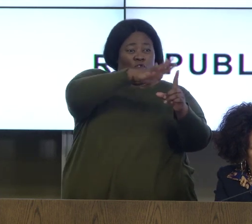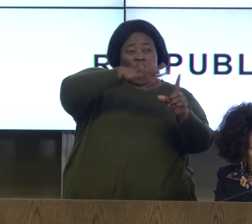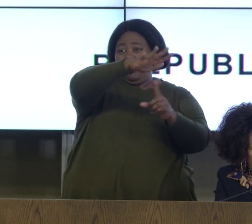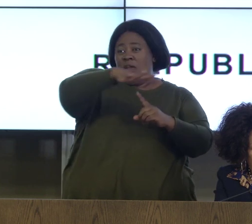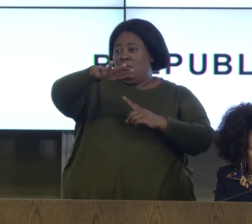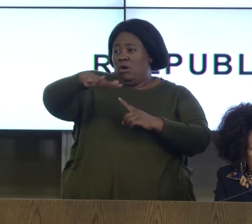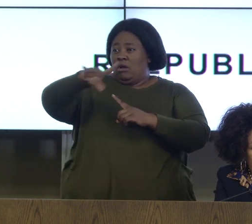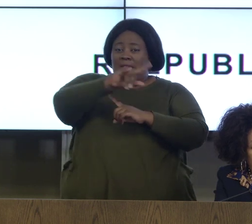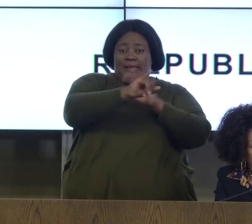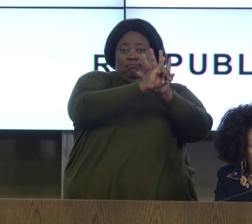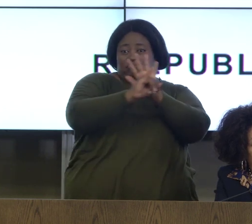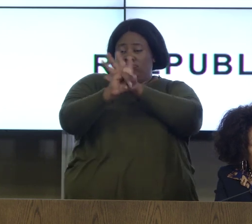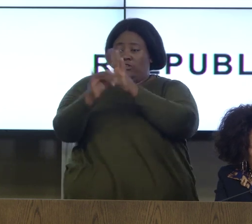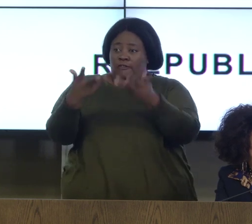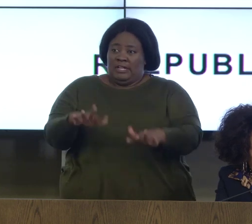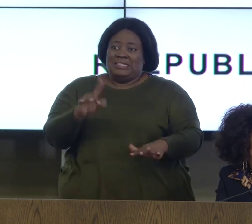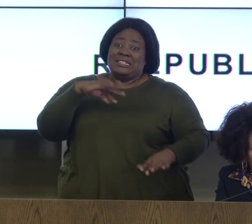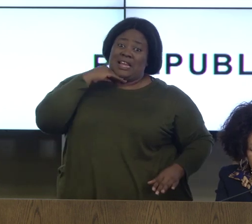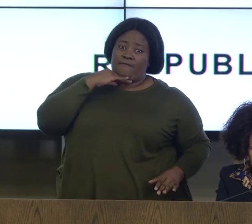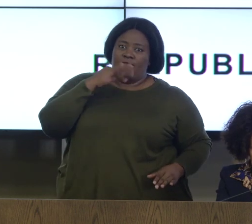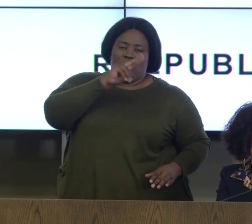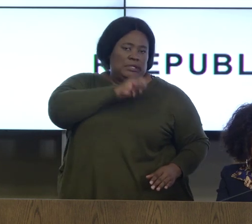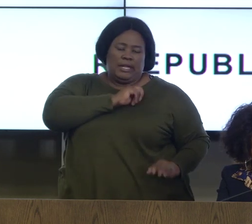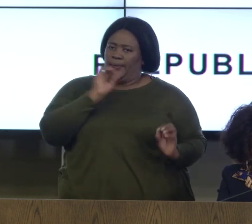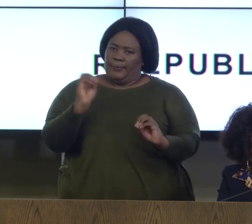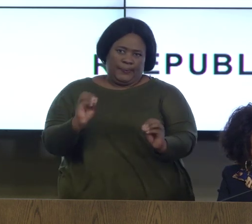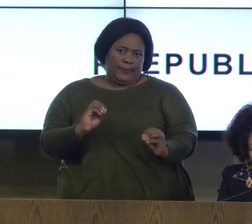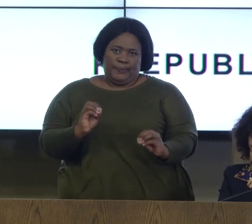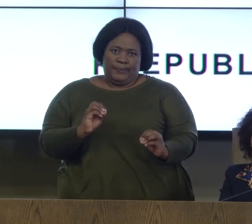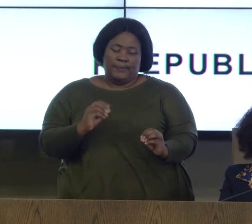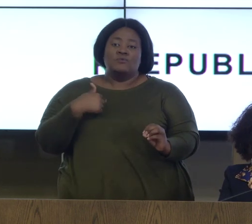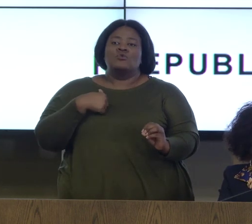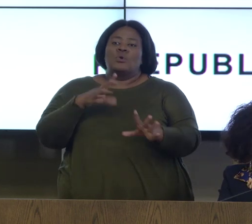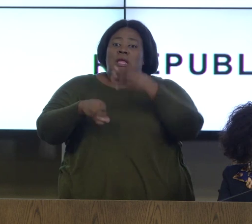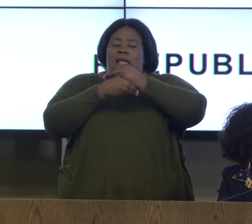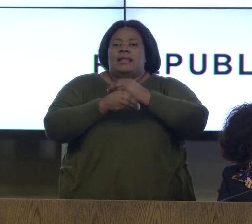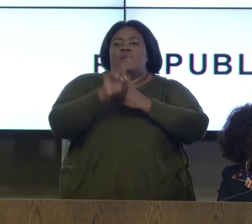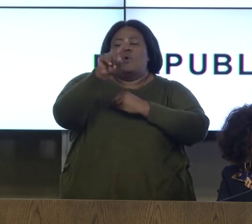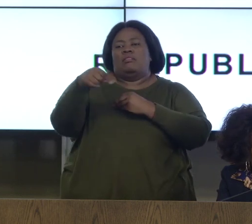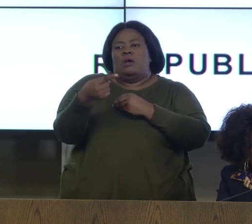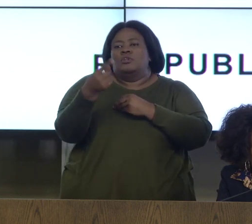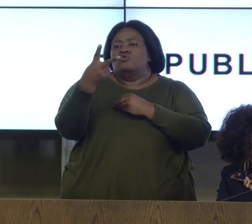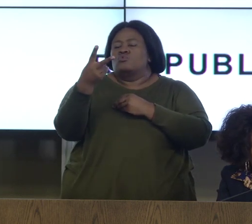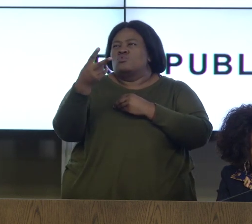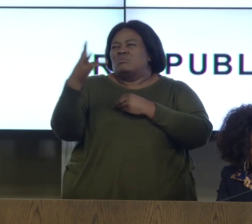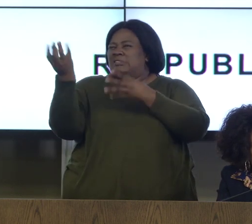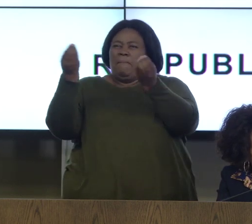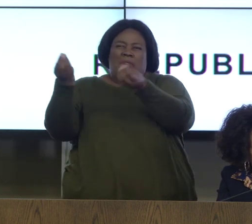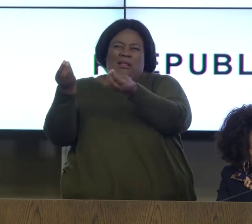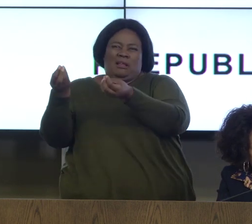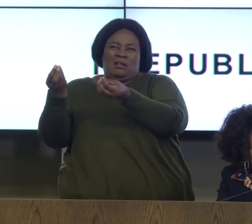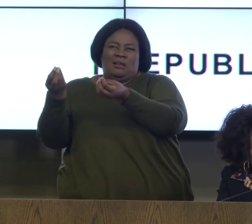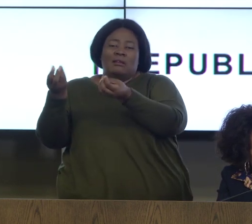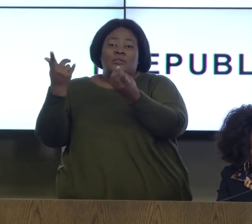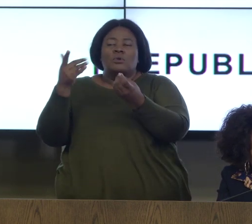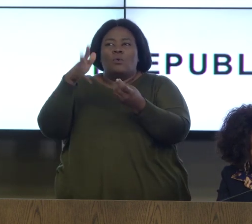had identified are not enough for KwaZulu-Natal, so they've ordered an additional 1,200 and something tanks, which